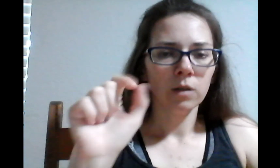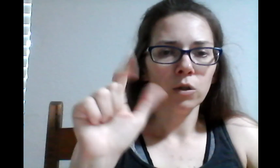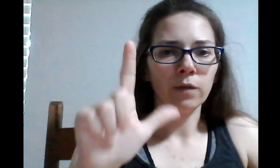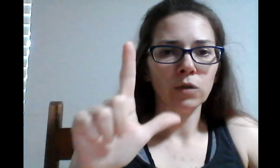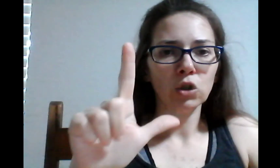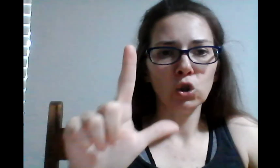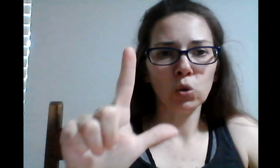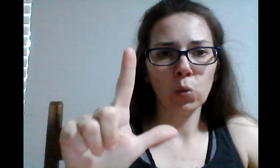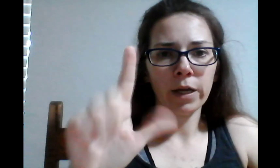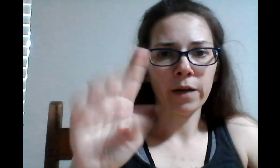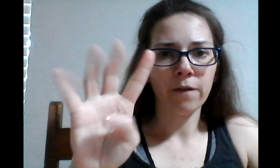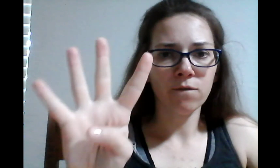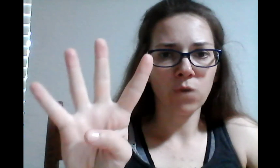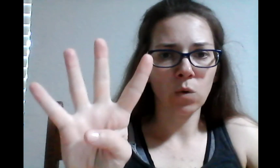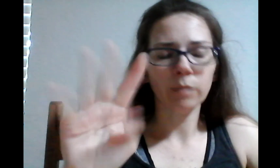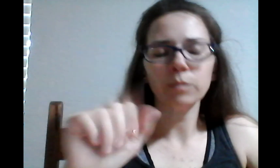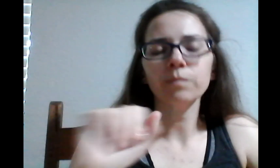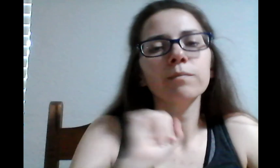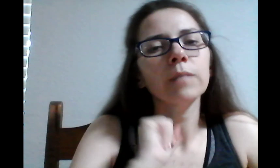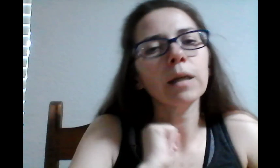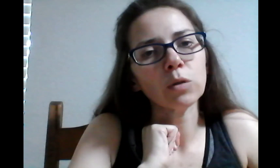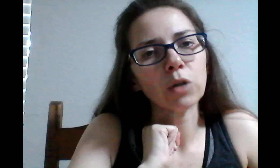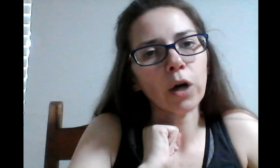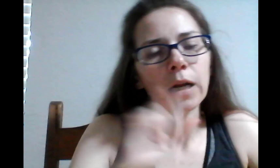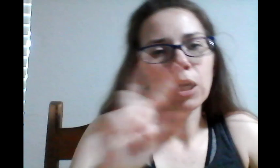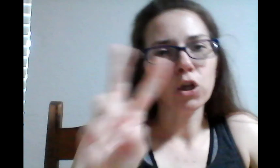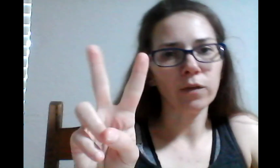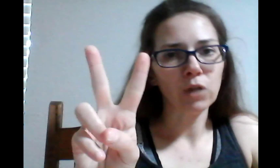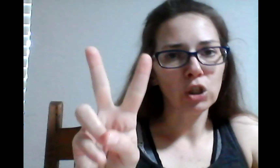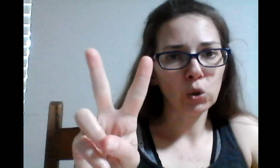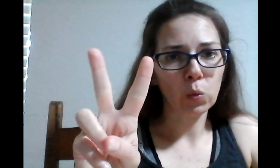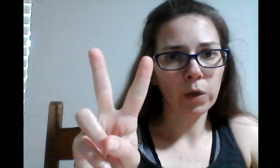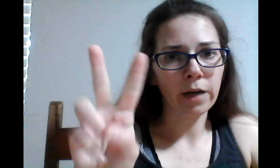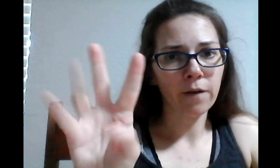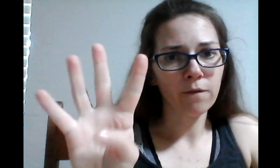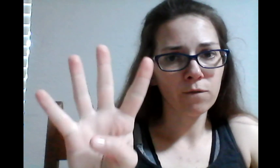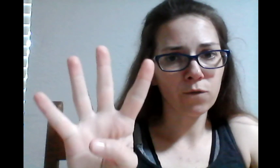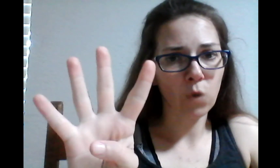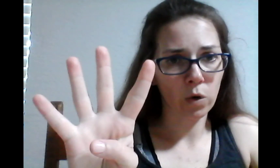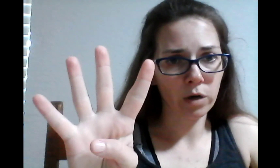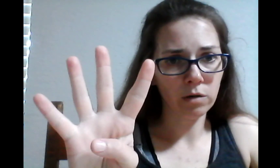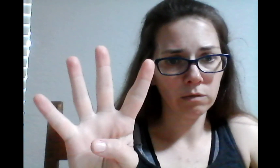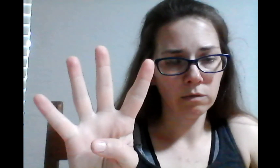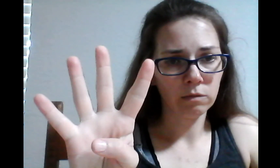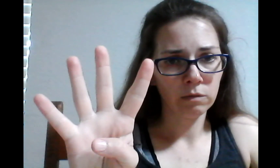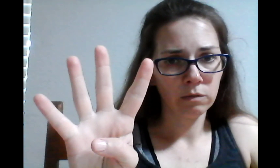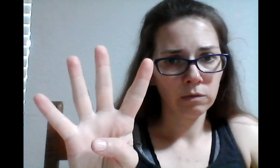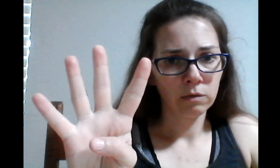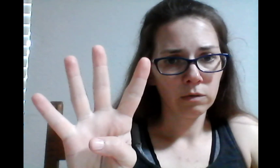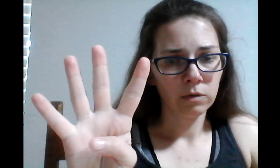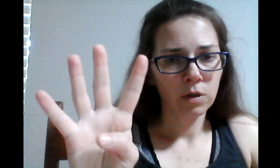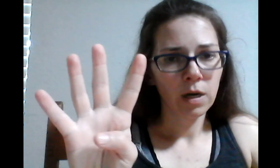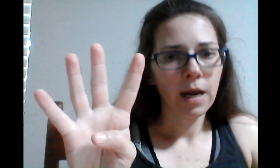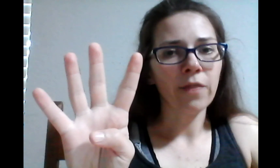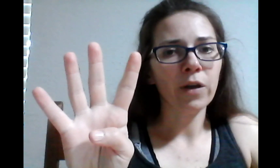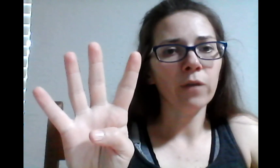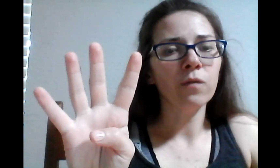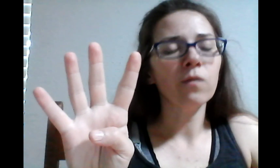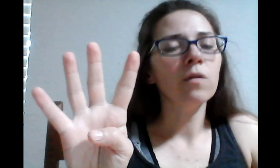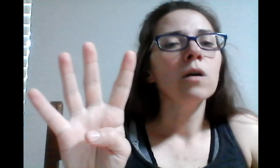You have 24. I'm so sorry. You have 24. And then